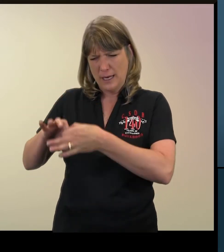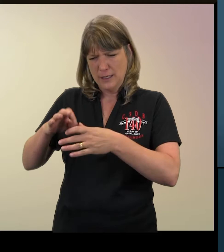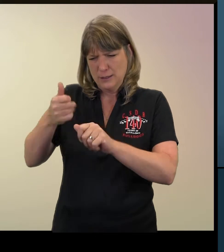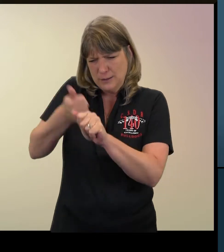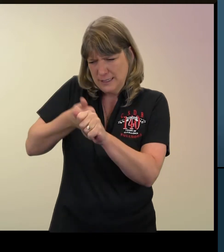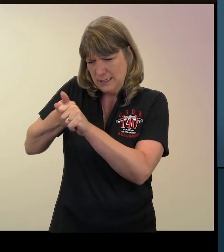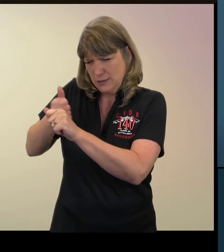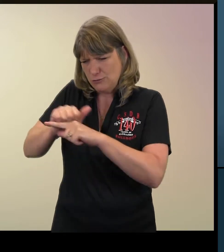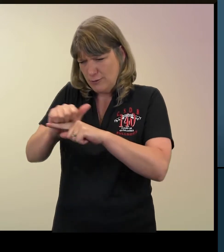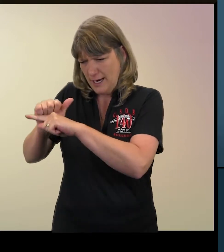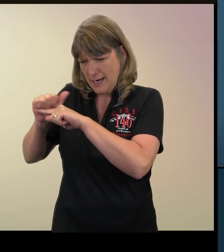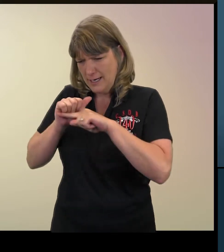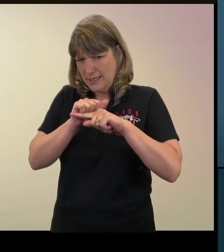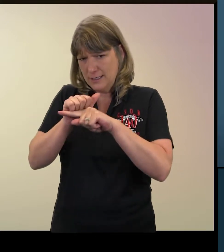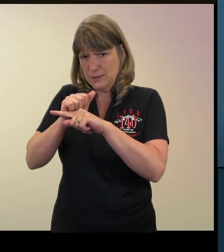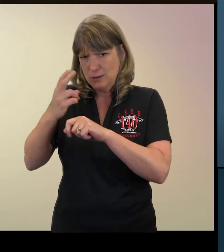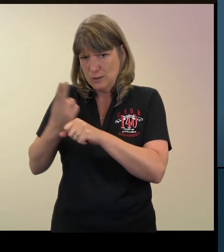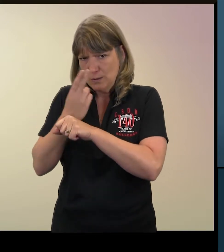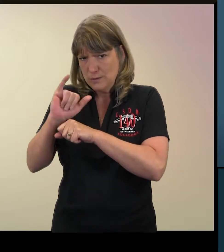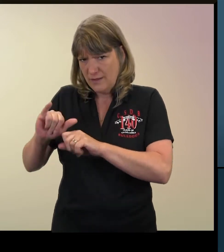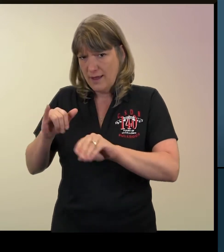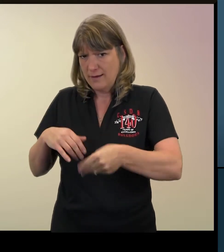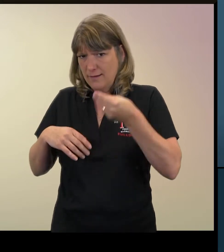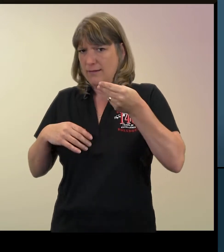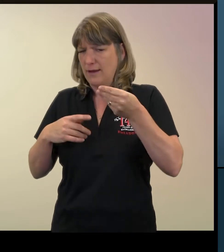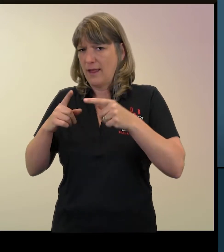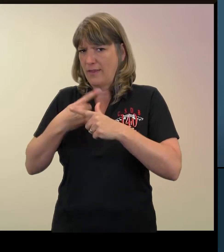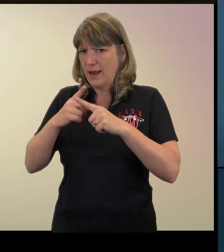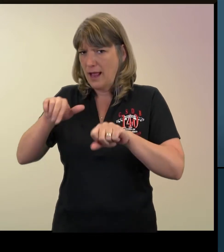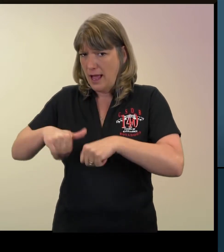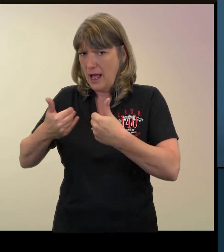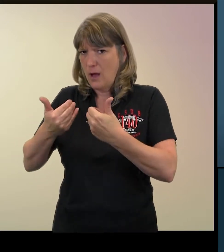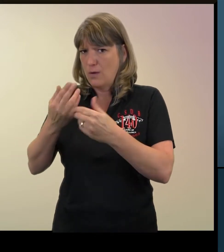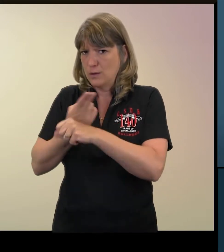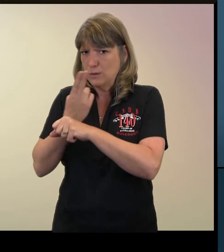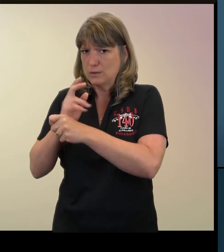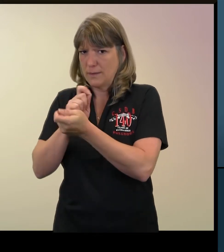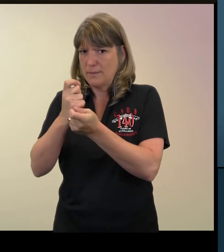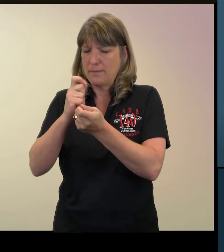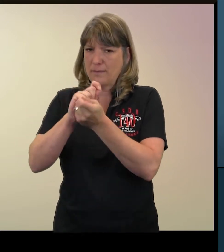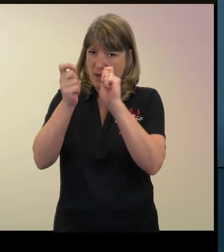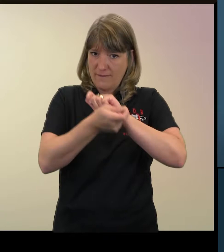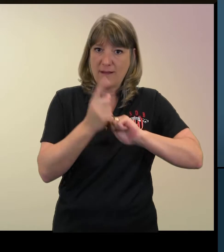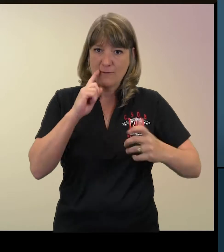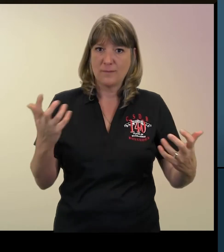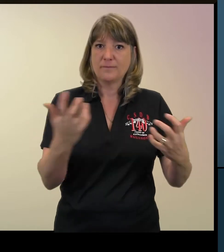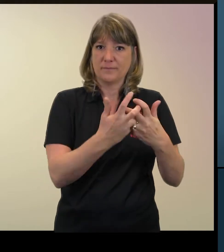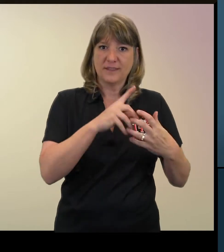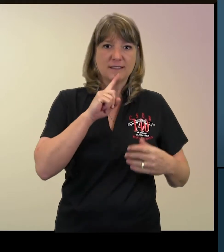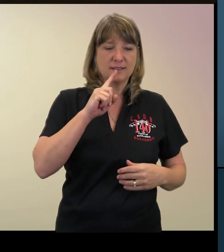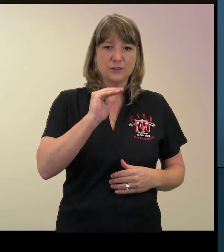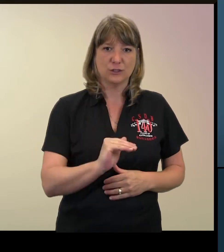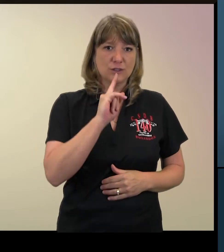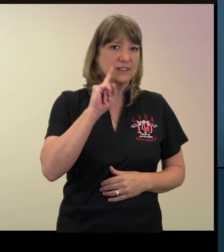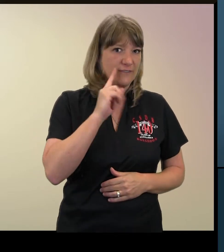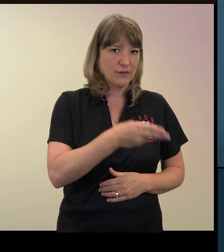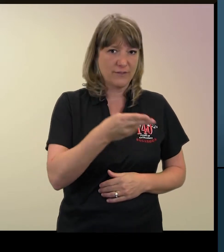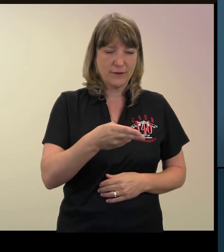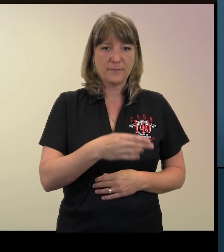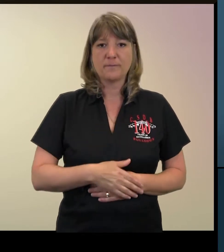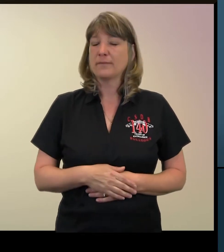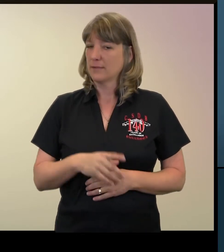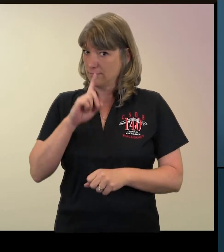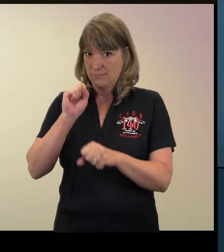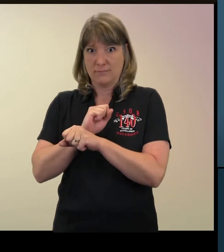in the training of the individuals who were using that instrument and how it was being used and modified for children who are deaf and hard of hearing. There